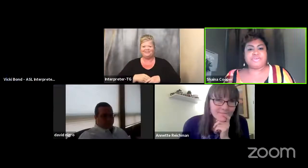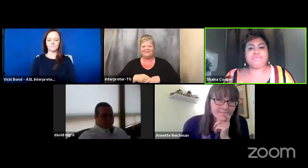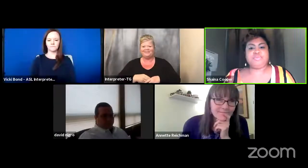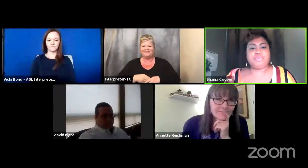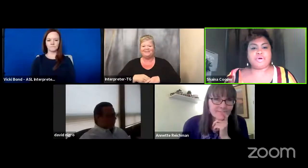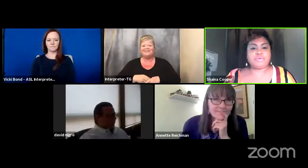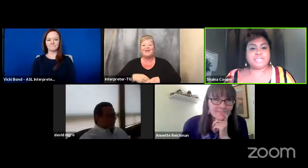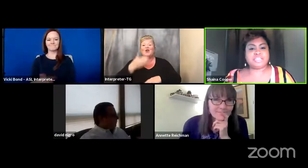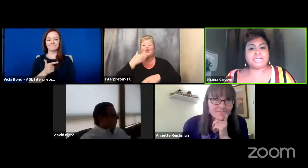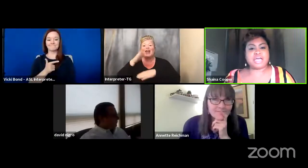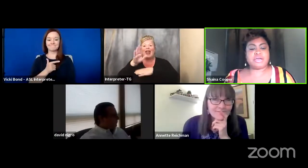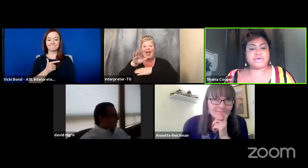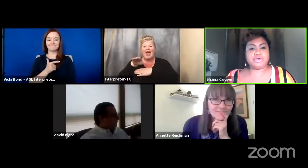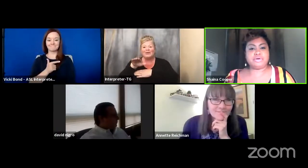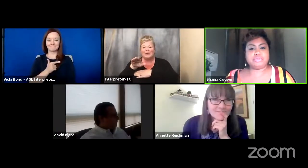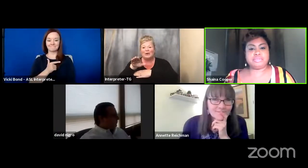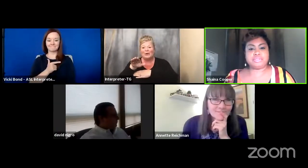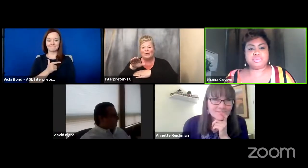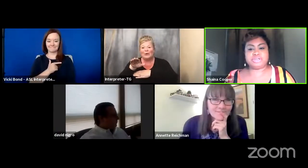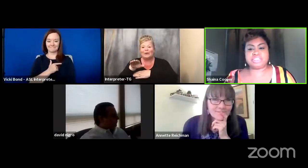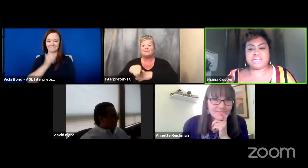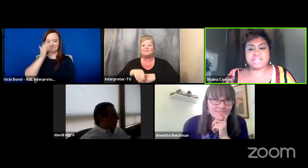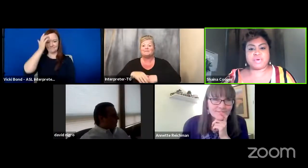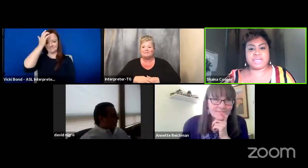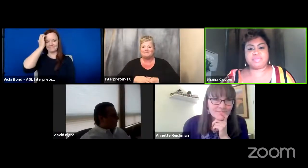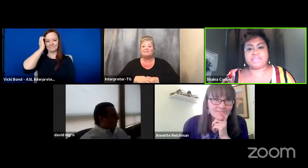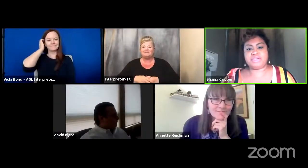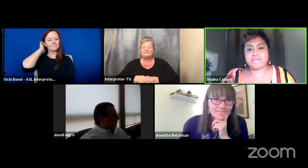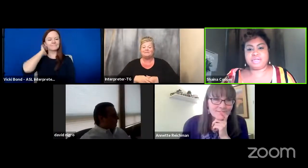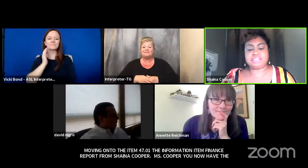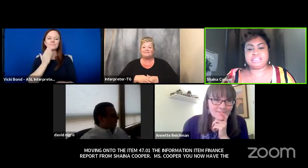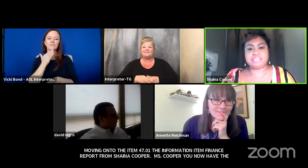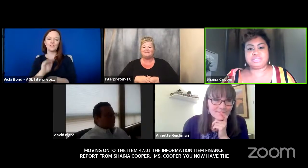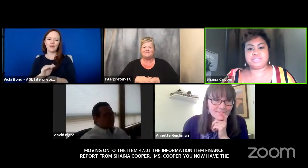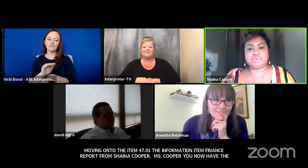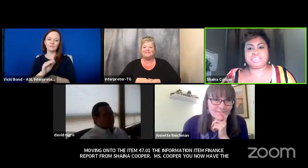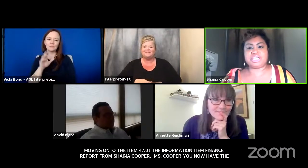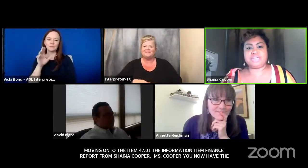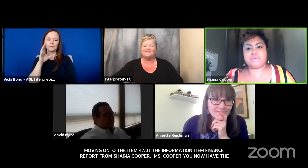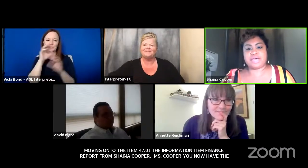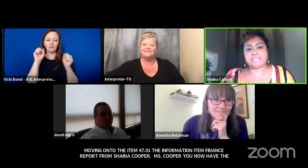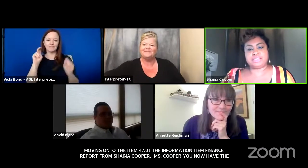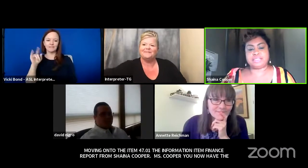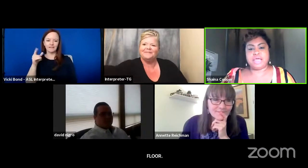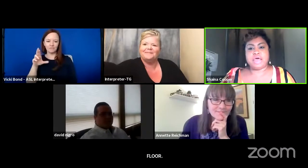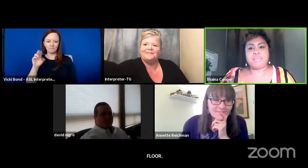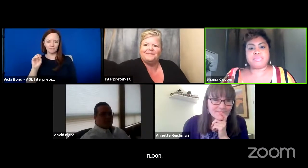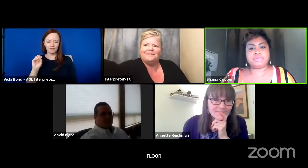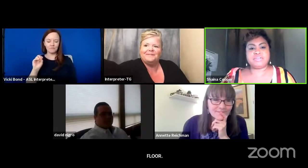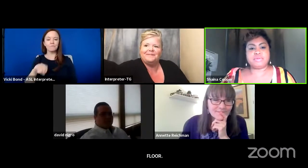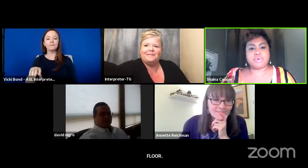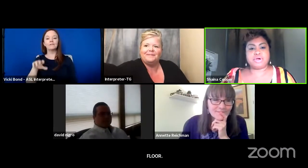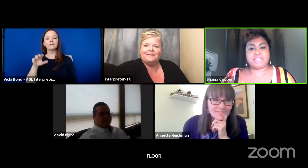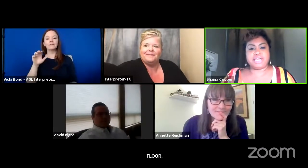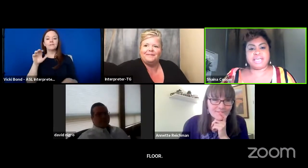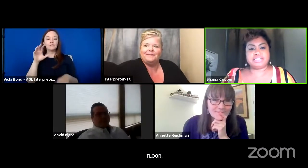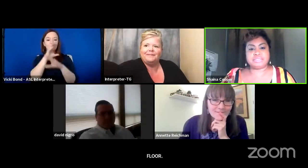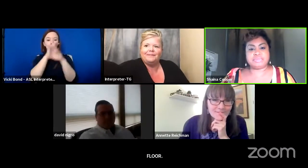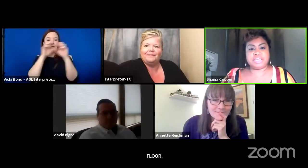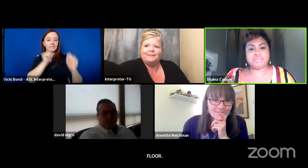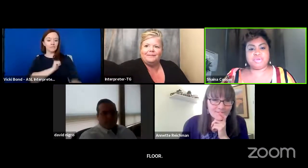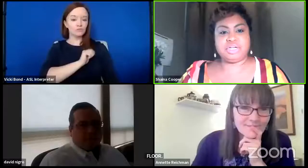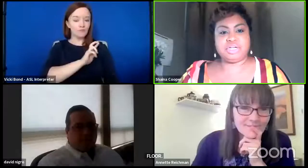Good afternoon, Board President Nigro, Superintendent Reichman, Assistant Superintendent Rex, members of the board